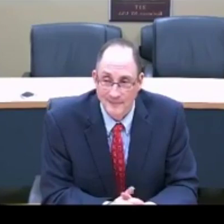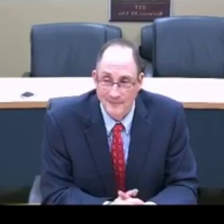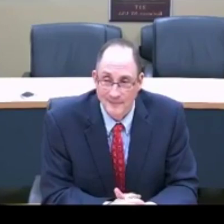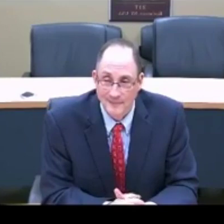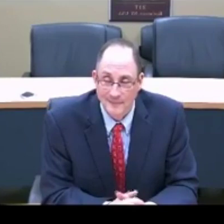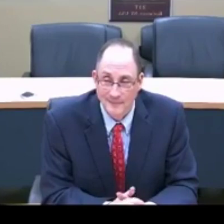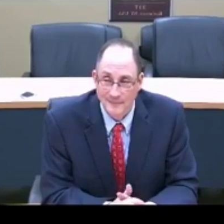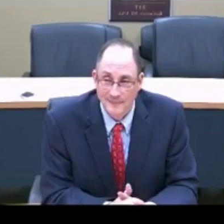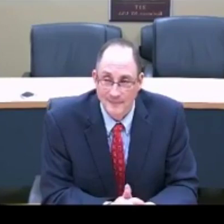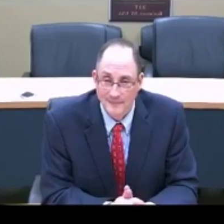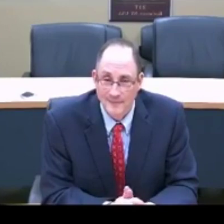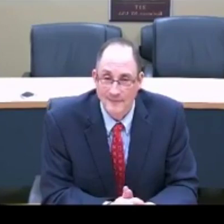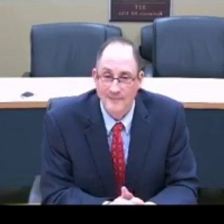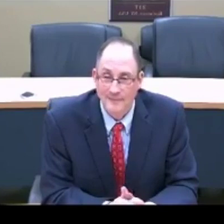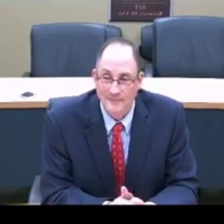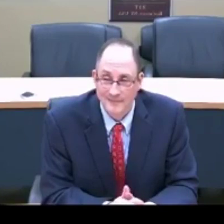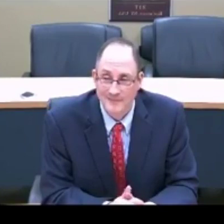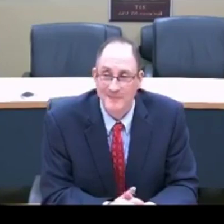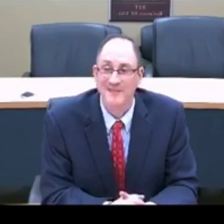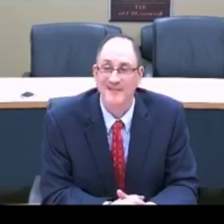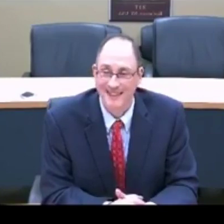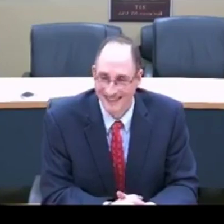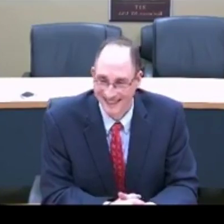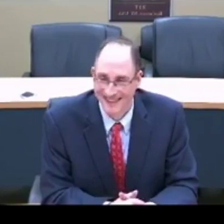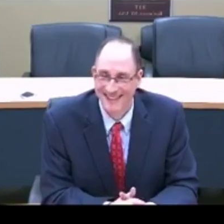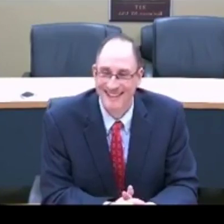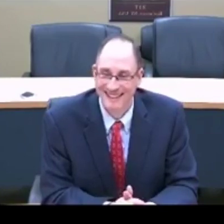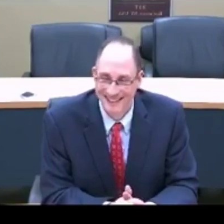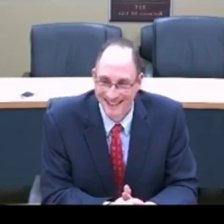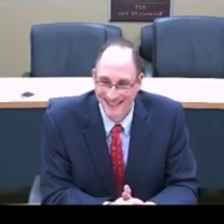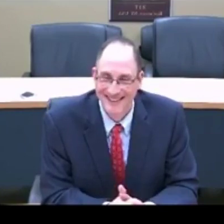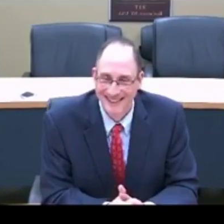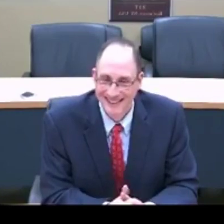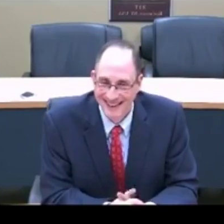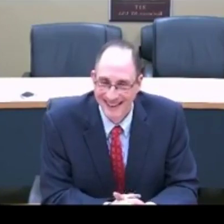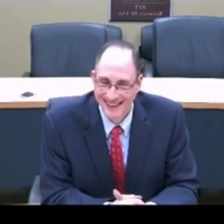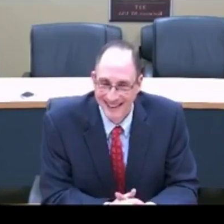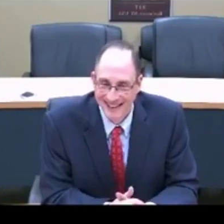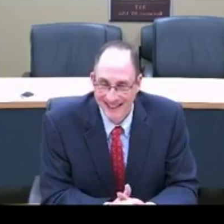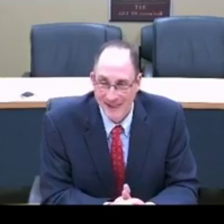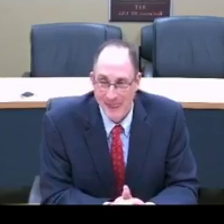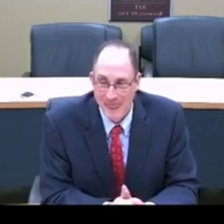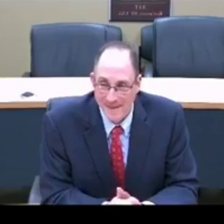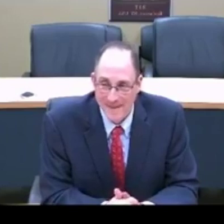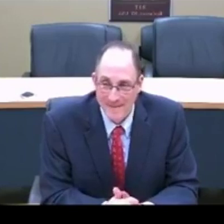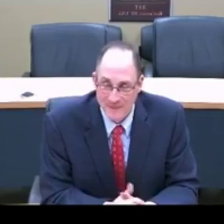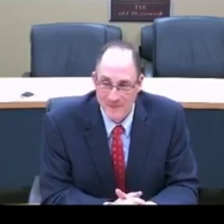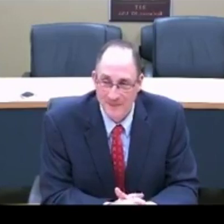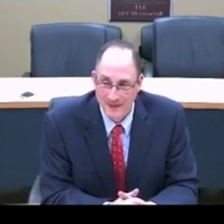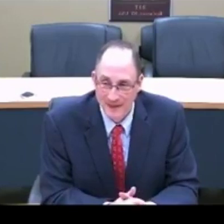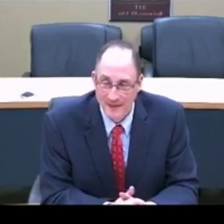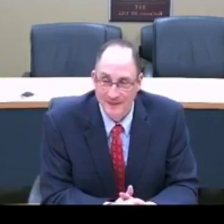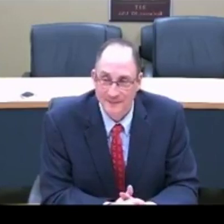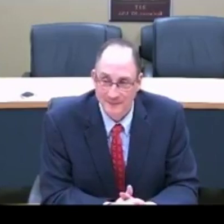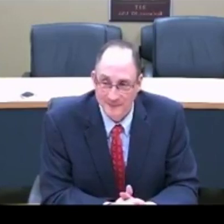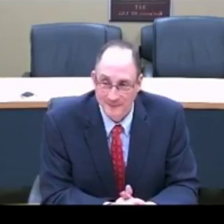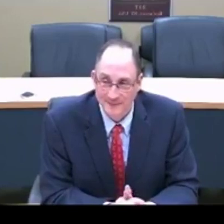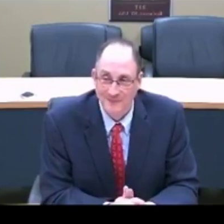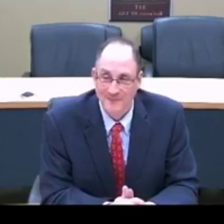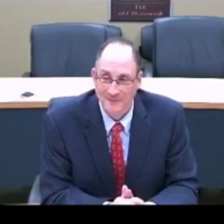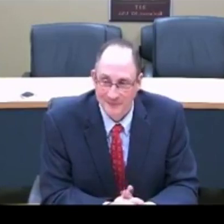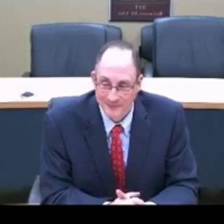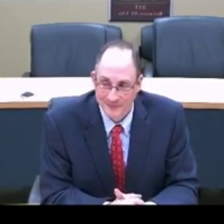teach me sign language number one. No, continue to educate all of us on the value of bringing